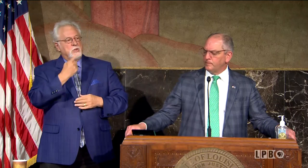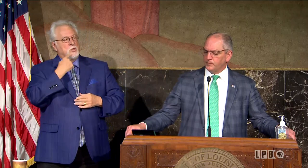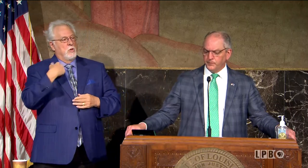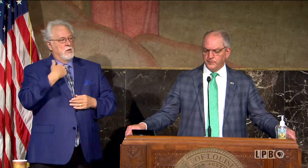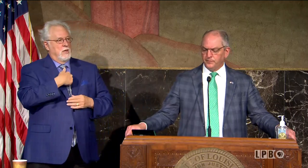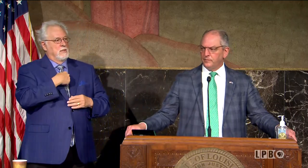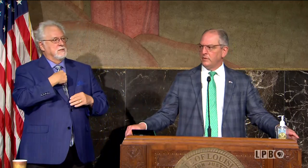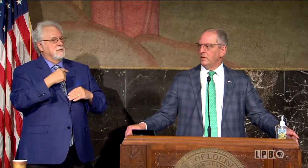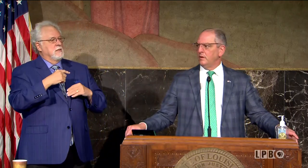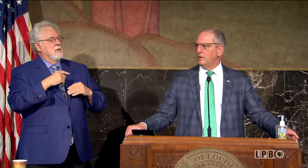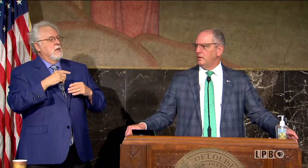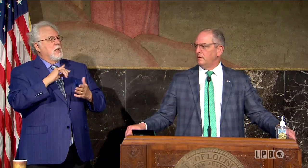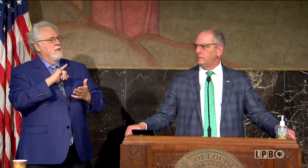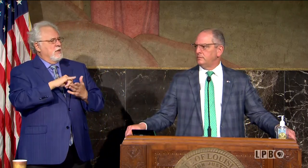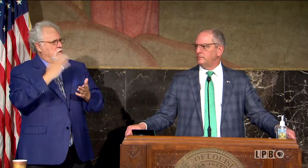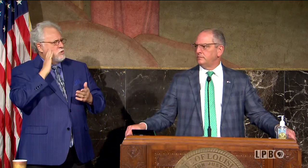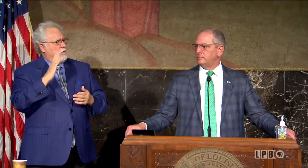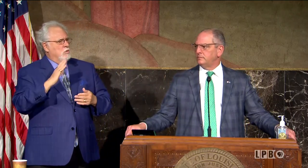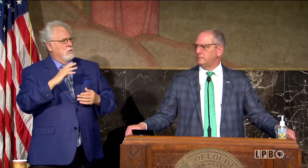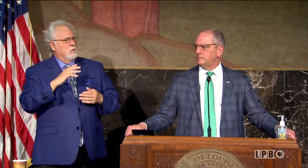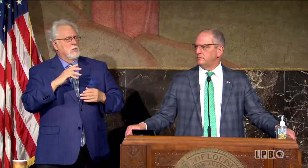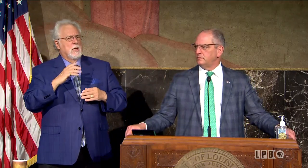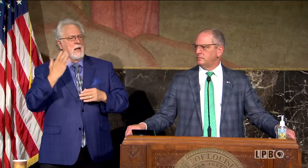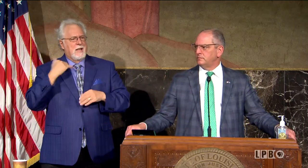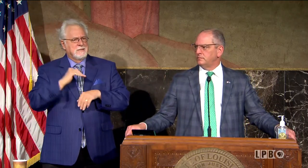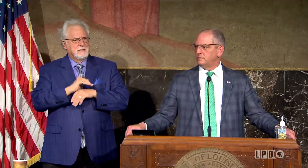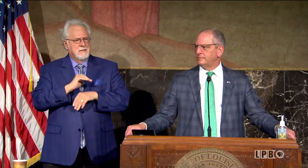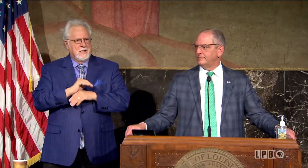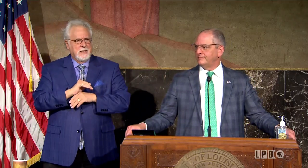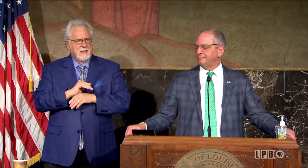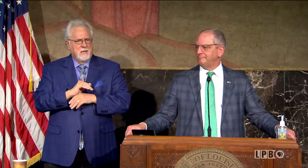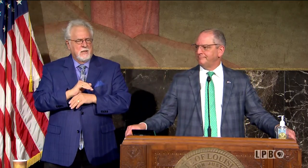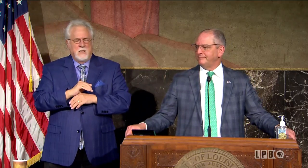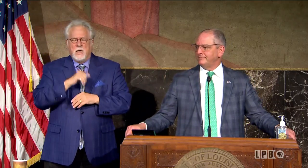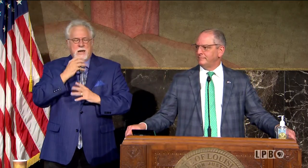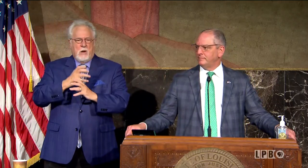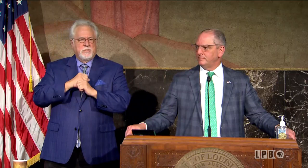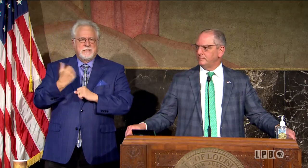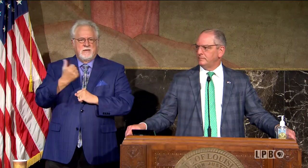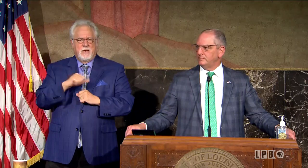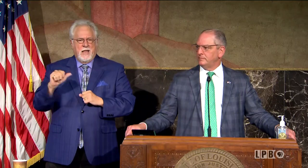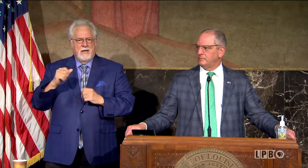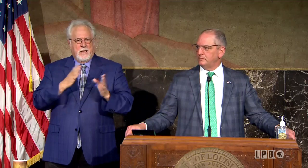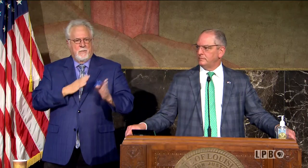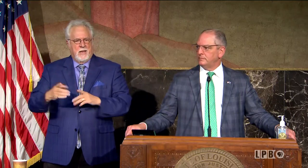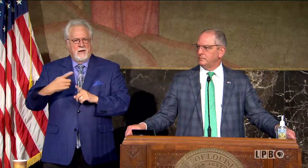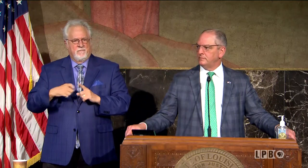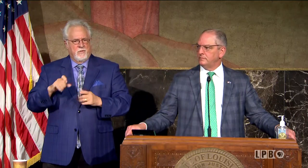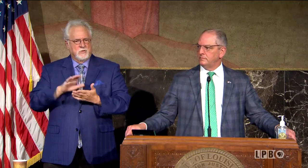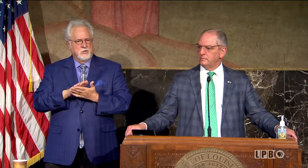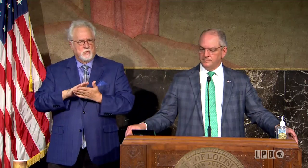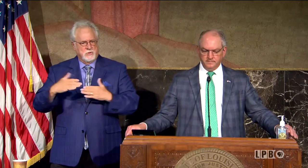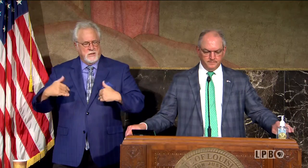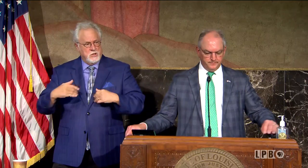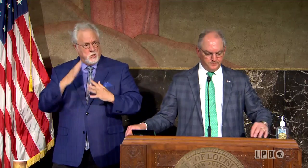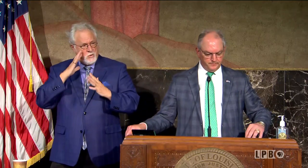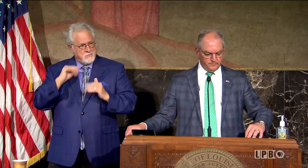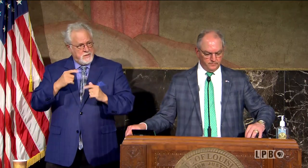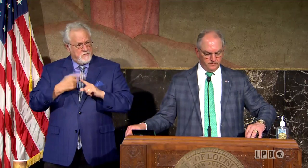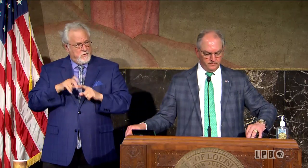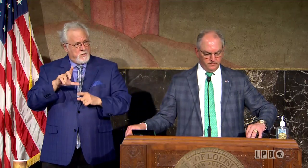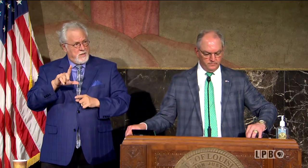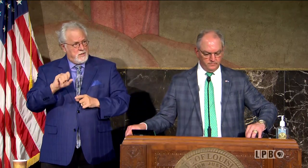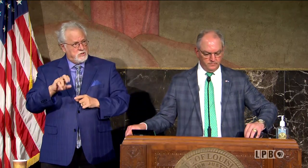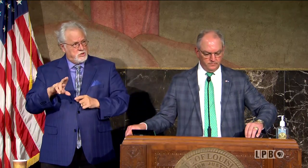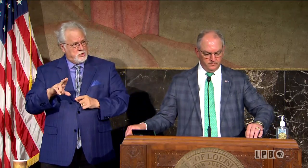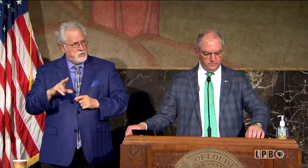far as capacity, I know you told us last night you hadn't received any plans from schools yet. You expected, in LSU's